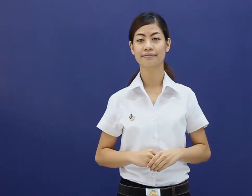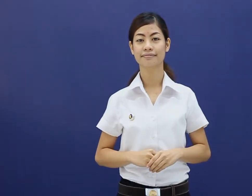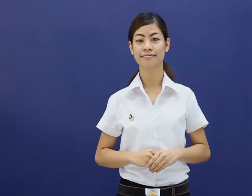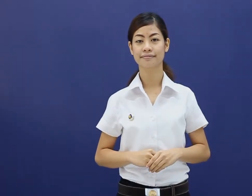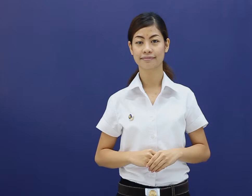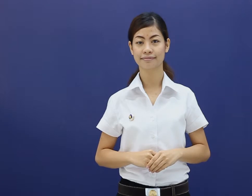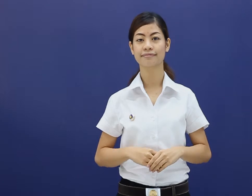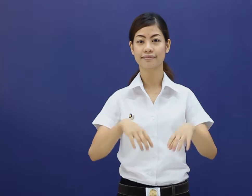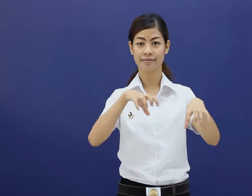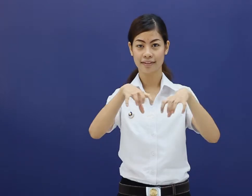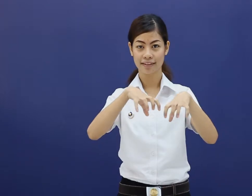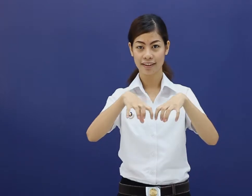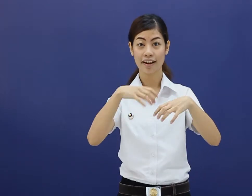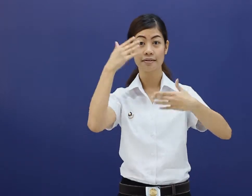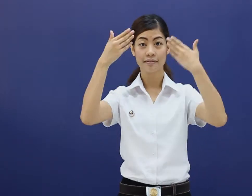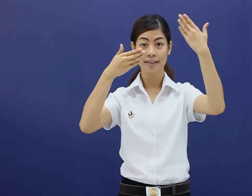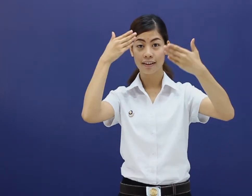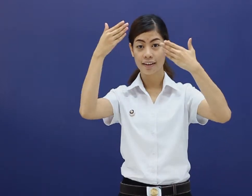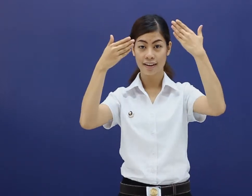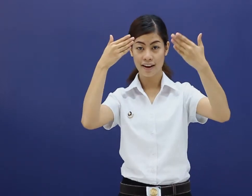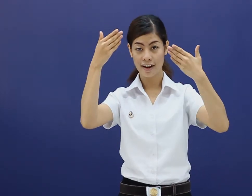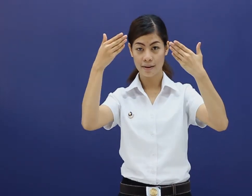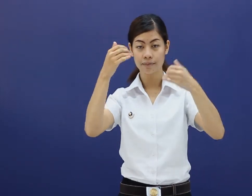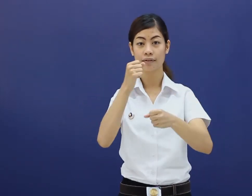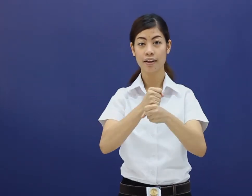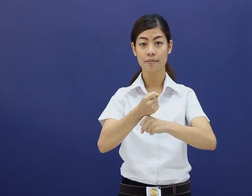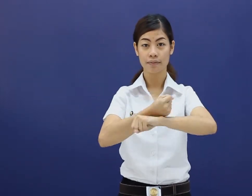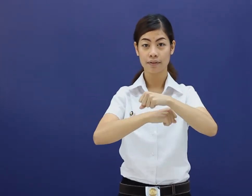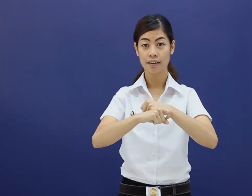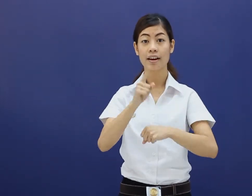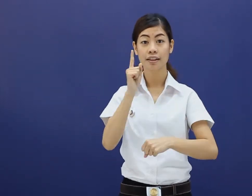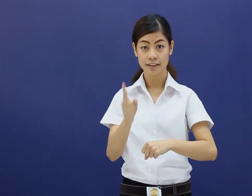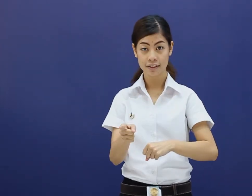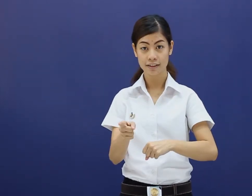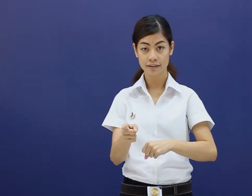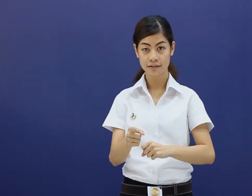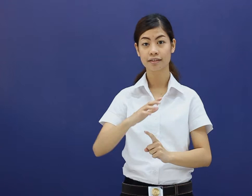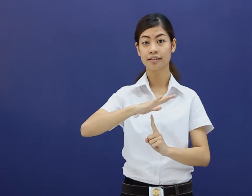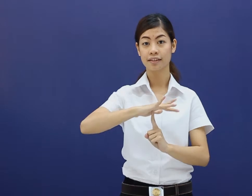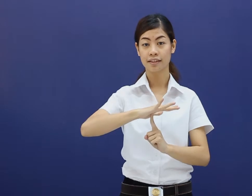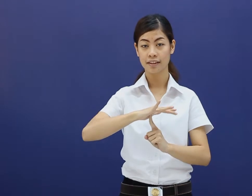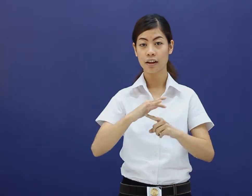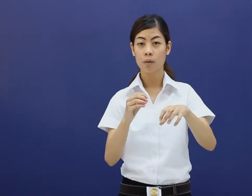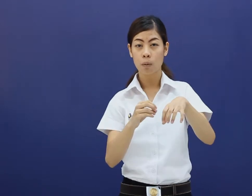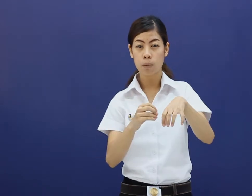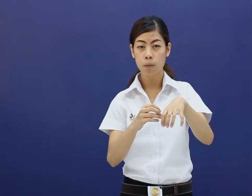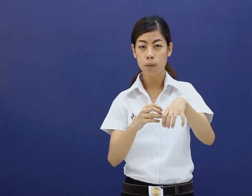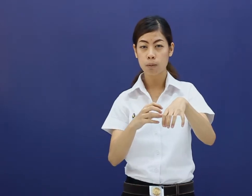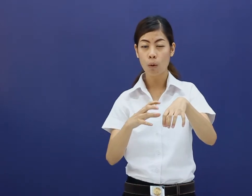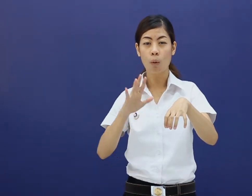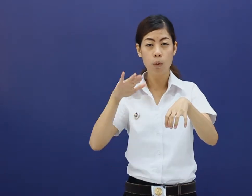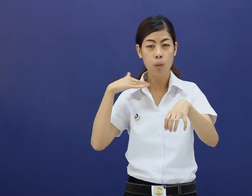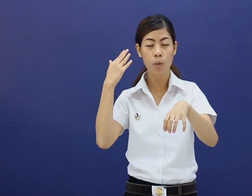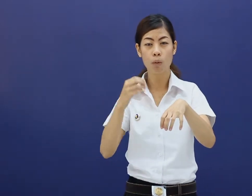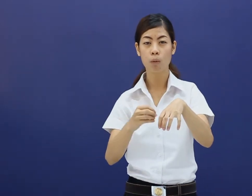Moreover, we also created a chat room for teachers and students to